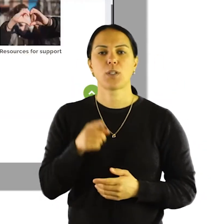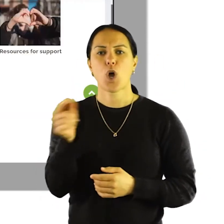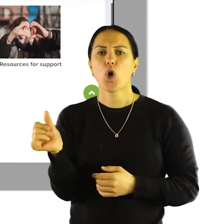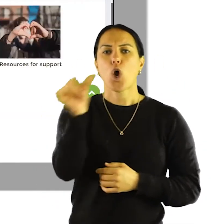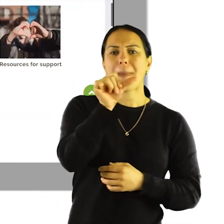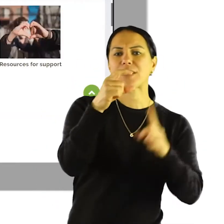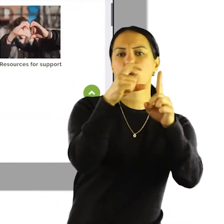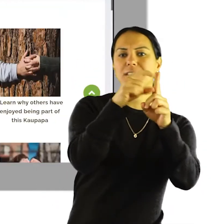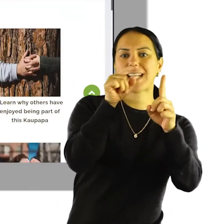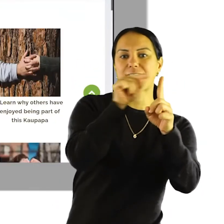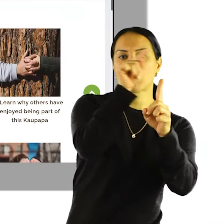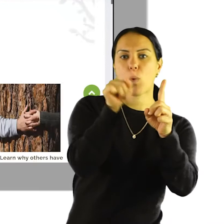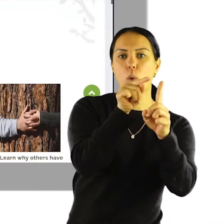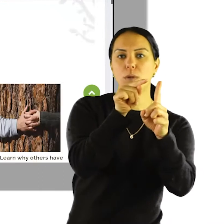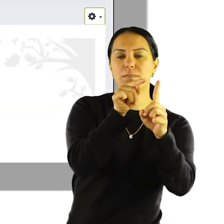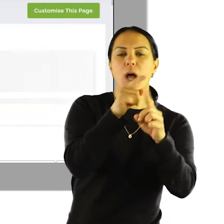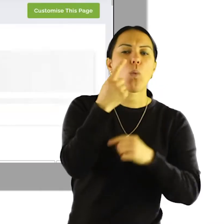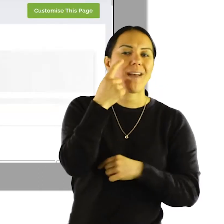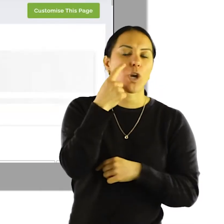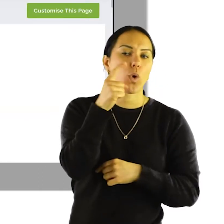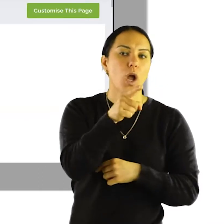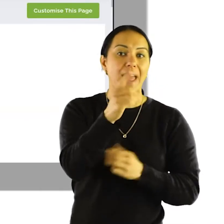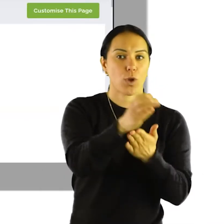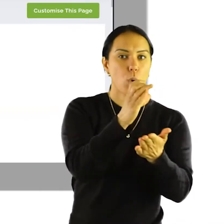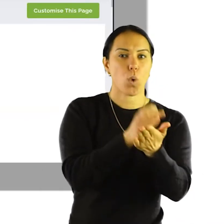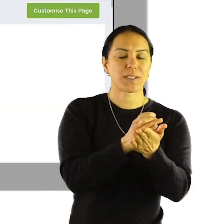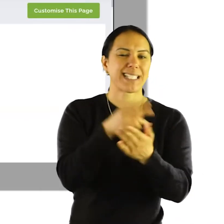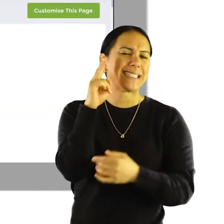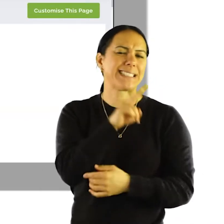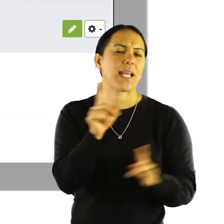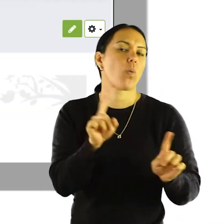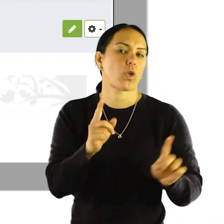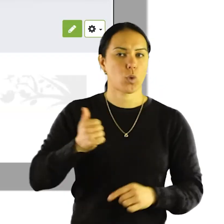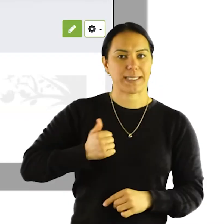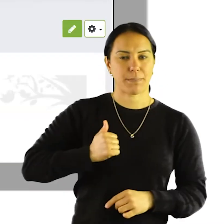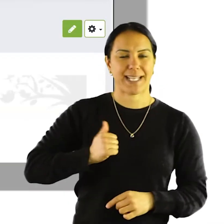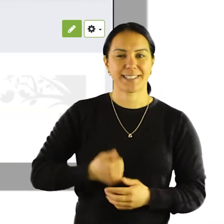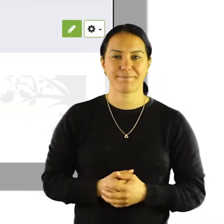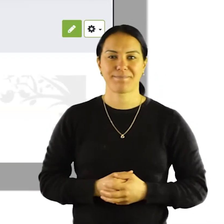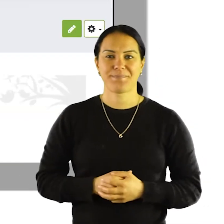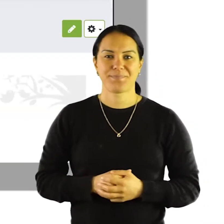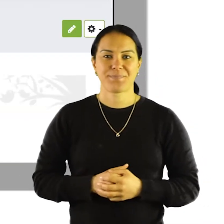So back to the dashboard, let's go into the course and see what to expect.